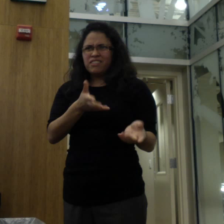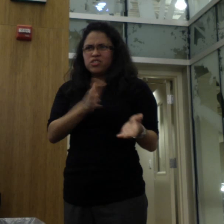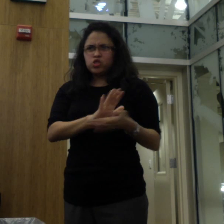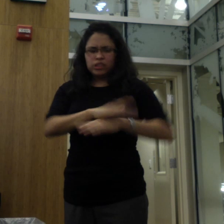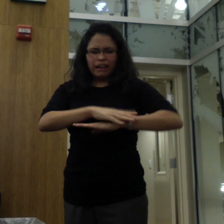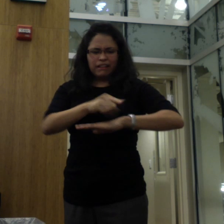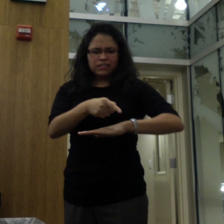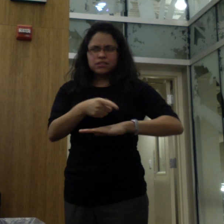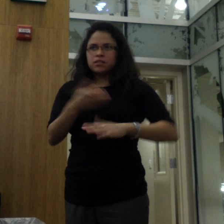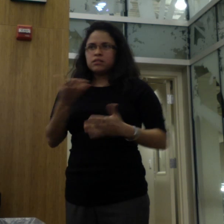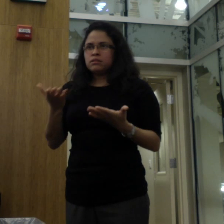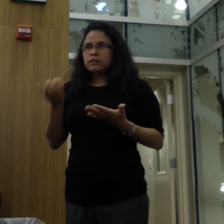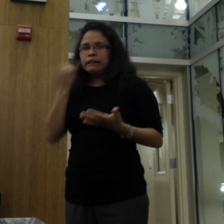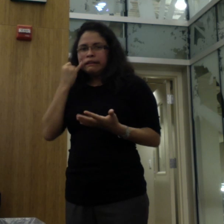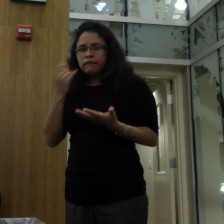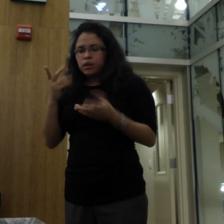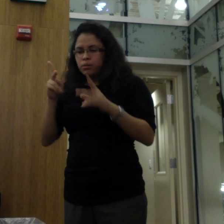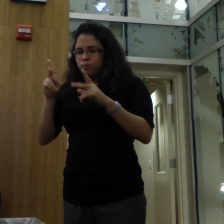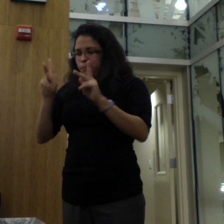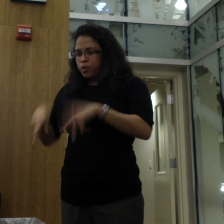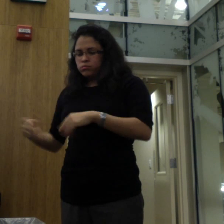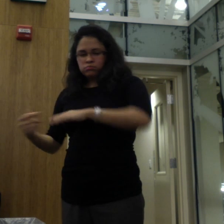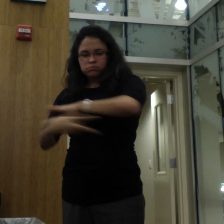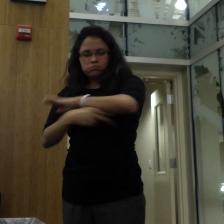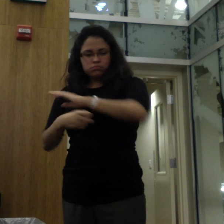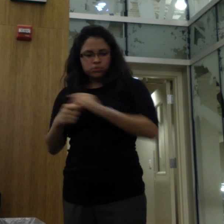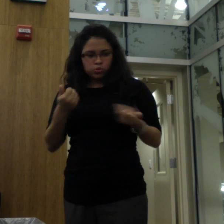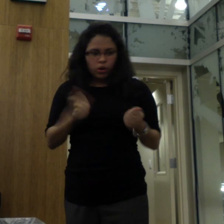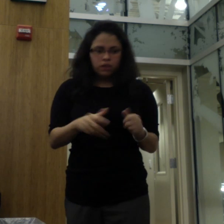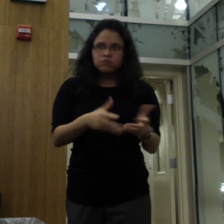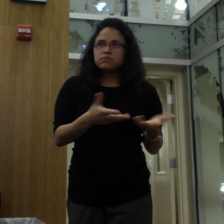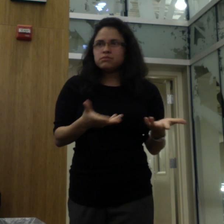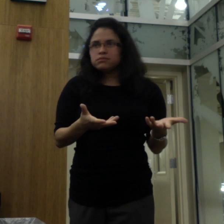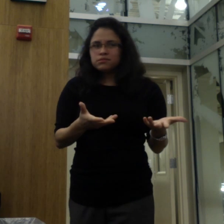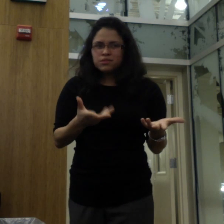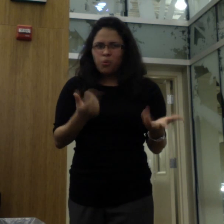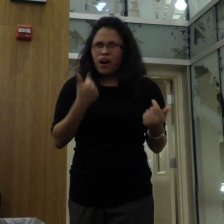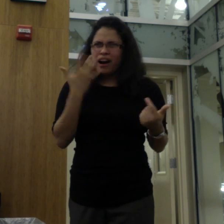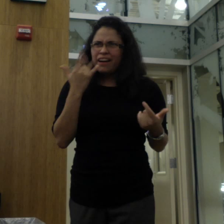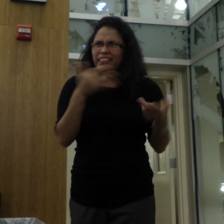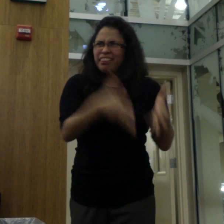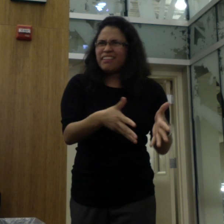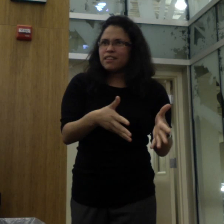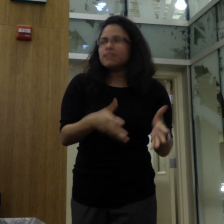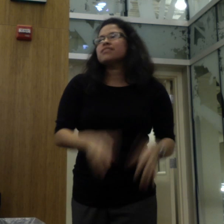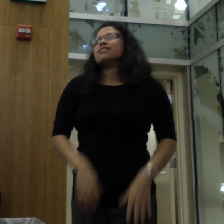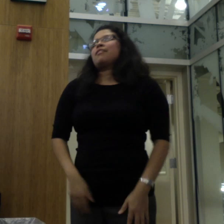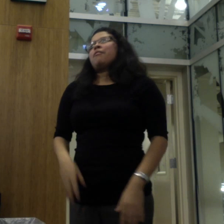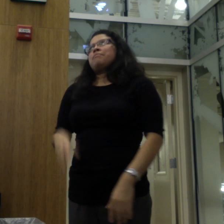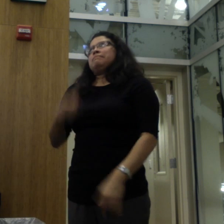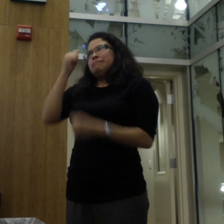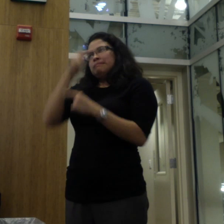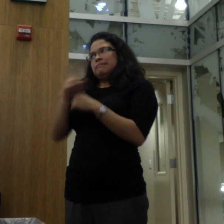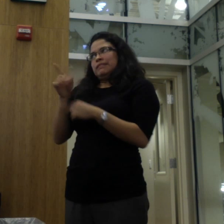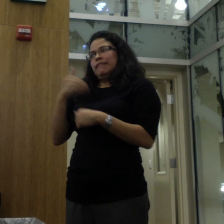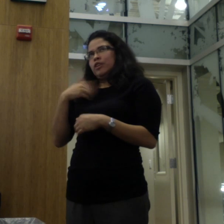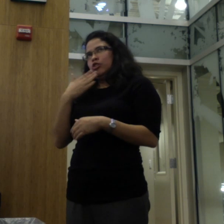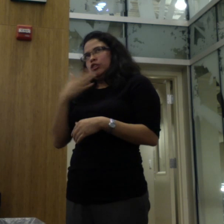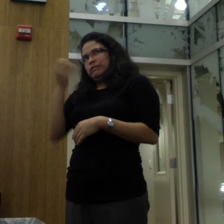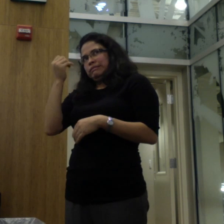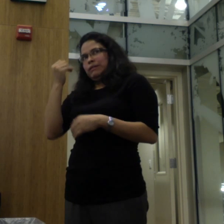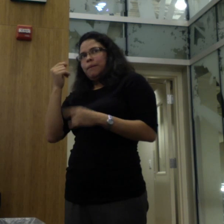someone breaks into your house? I'm like, oh, very good point, brother. That's why you're my big brother. And then it's like, well,